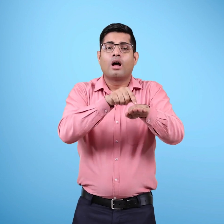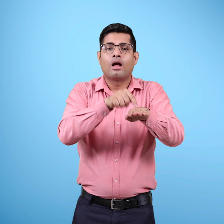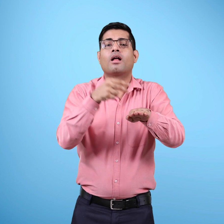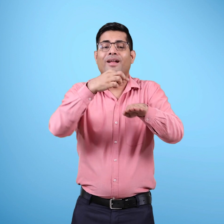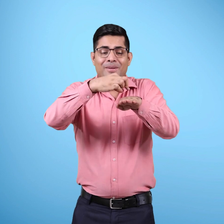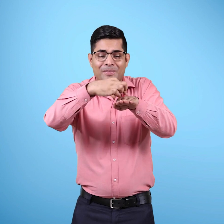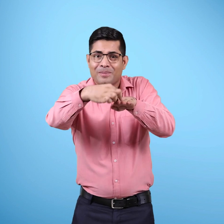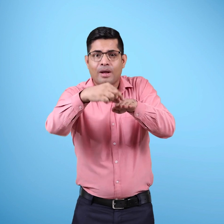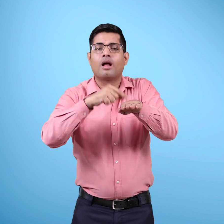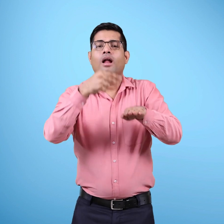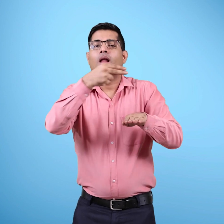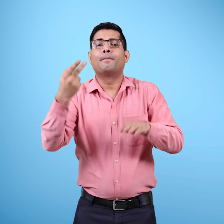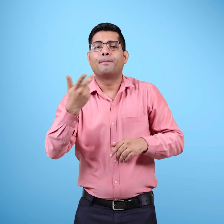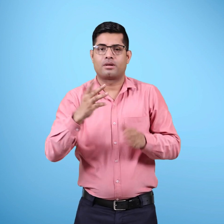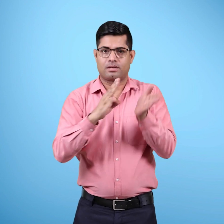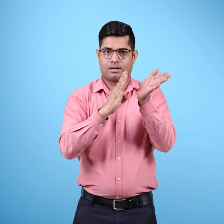This is called the midrib.